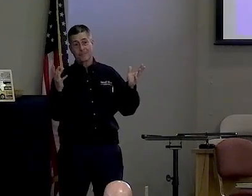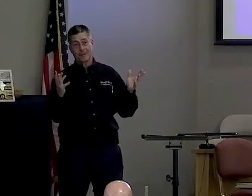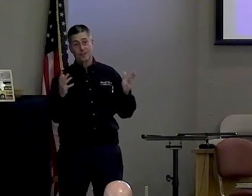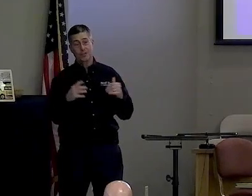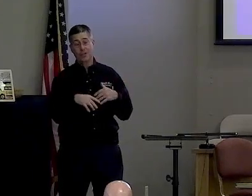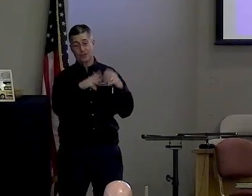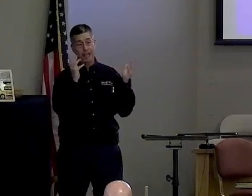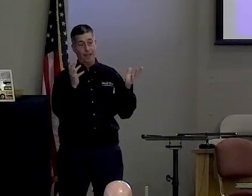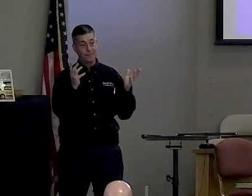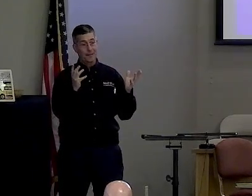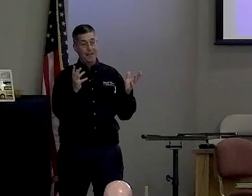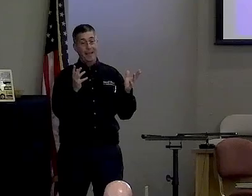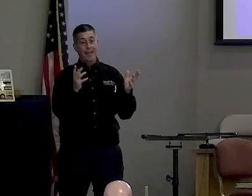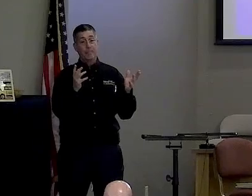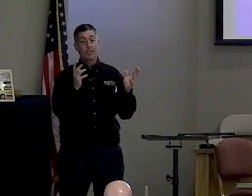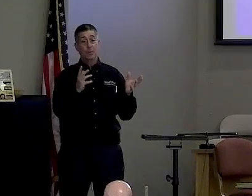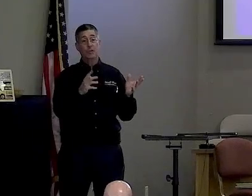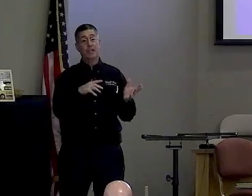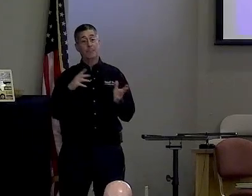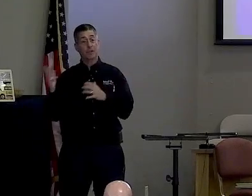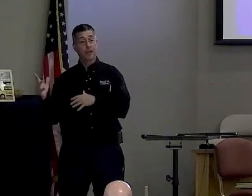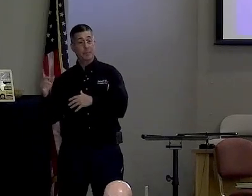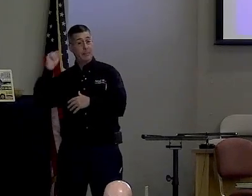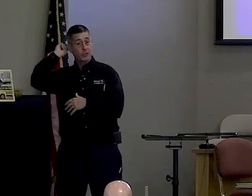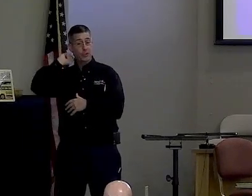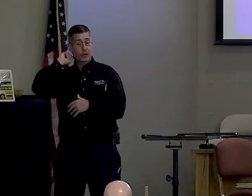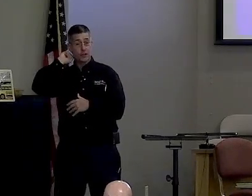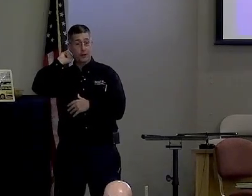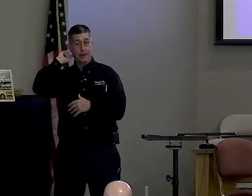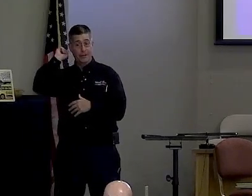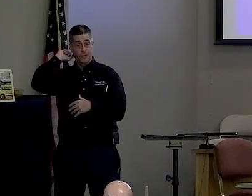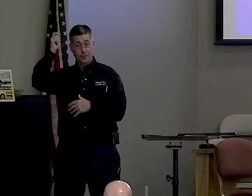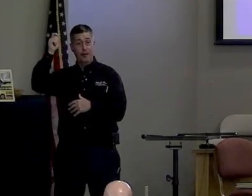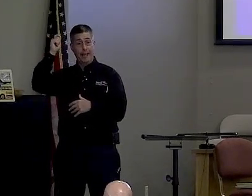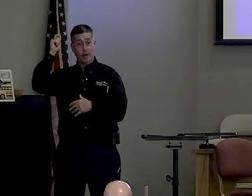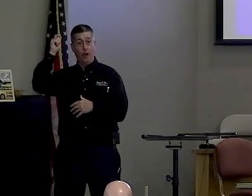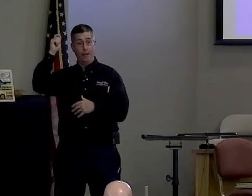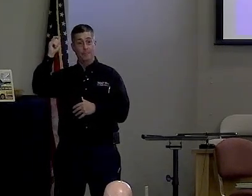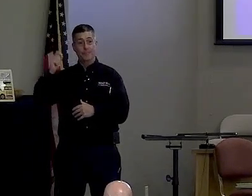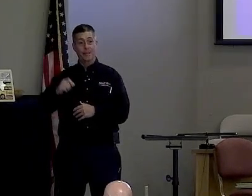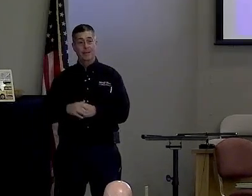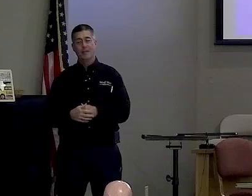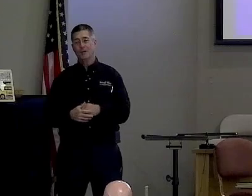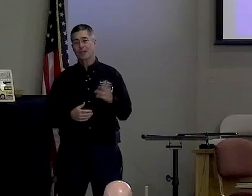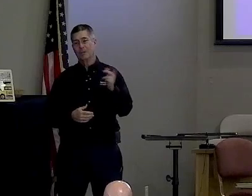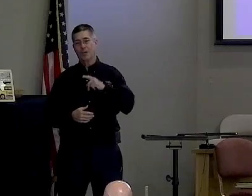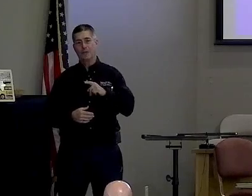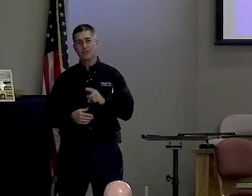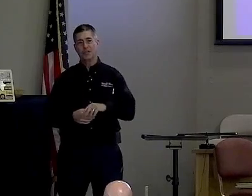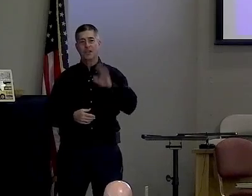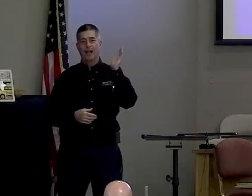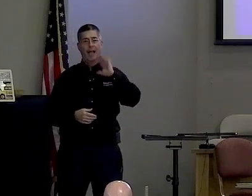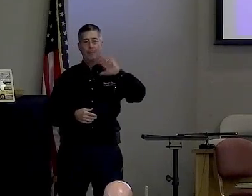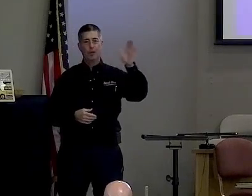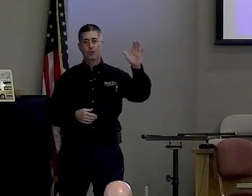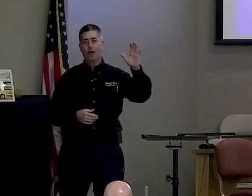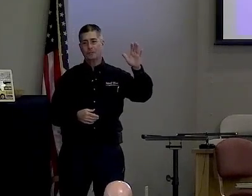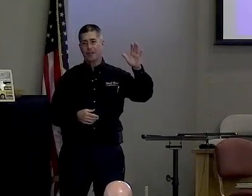She's just deaf. But then when she comes with hearing people, she turns her hearing aid on. She'll come to the office and I'm ears off today.